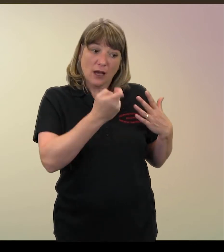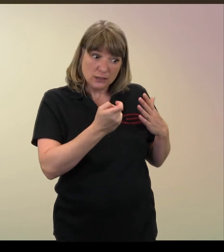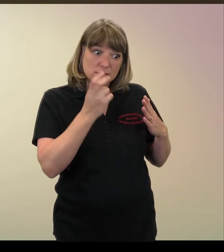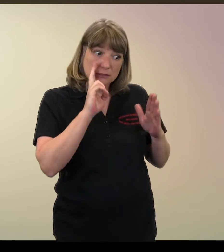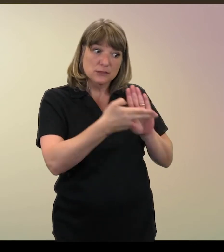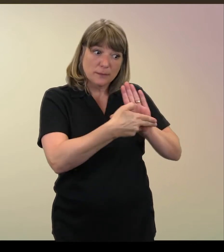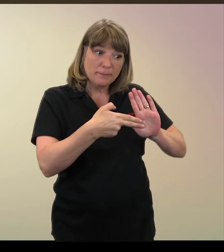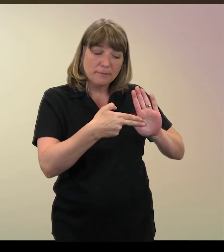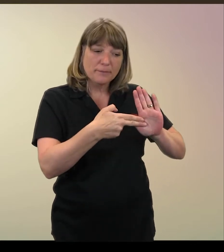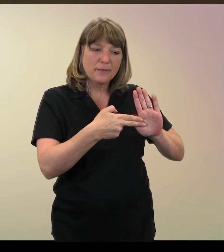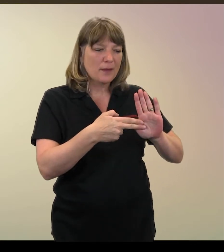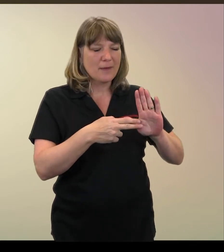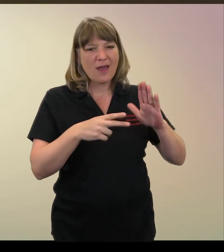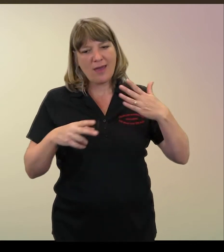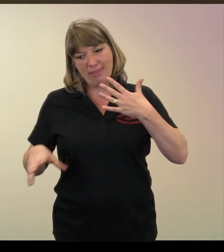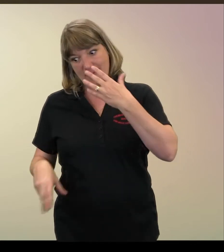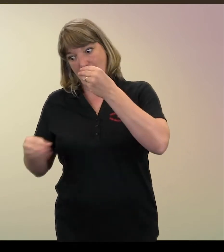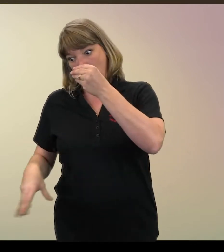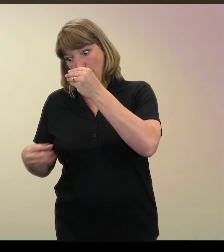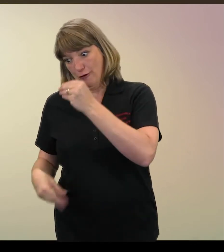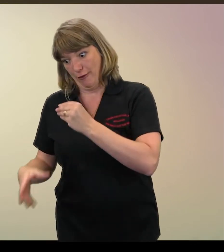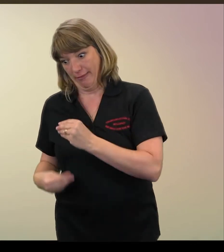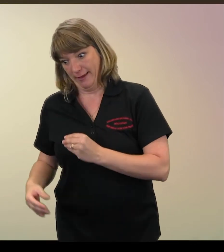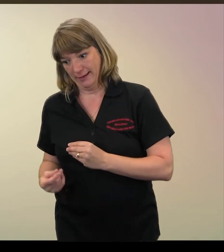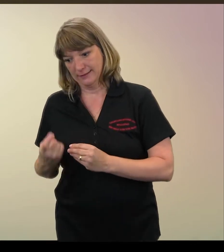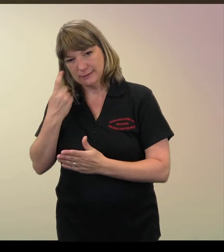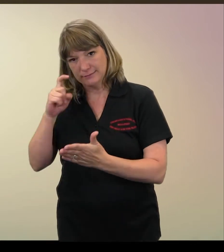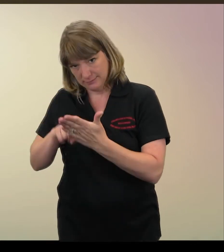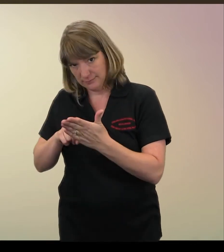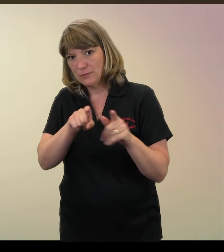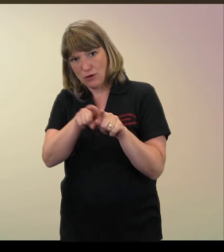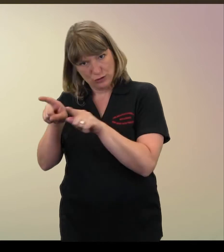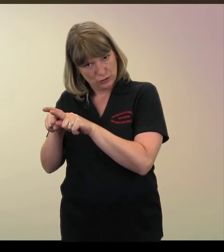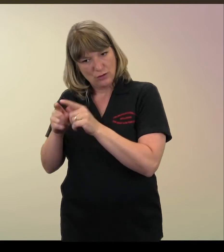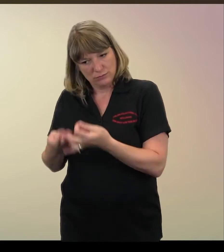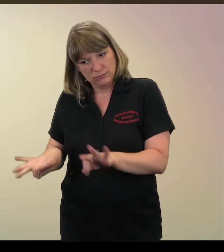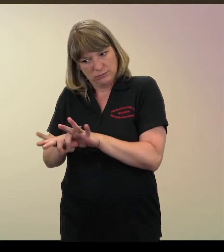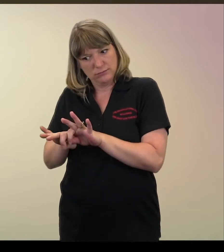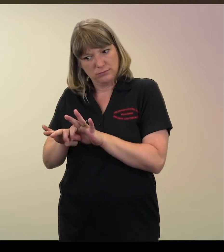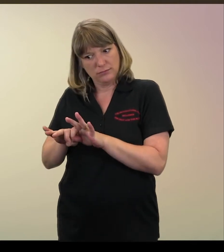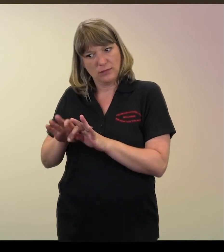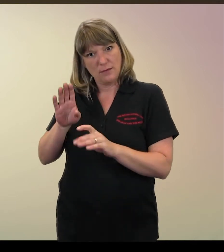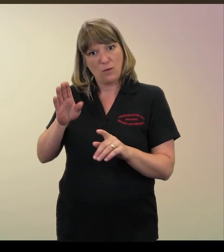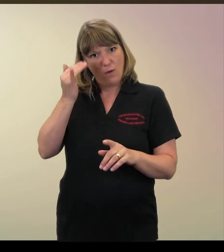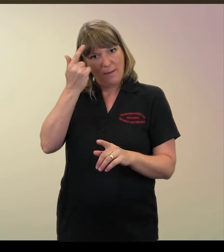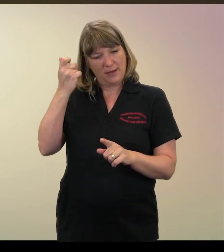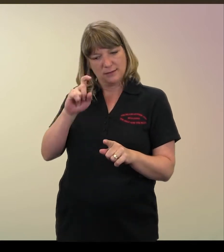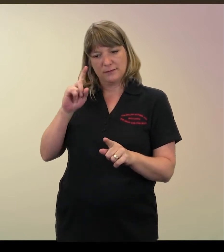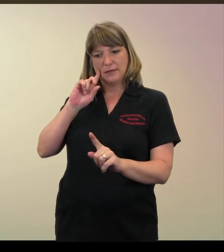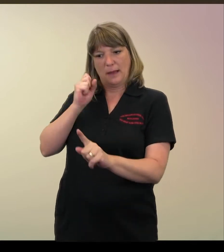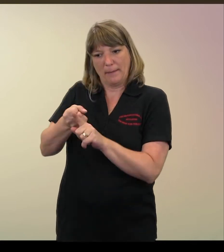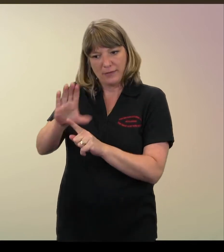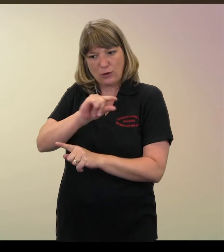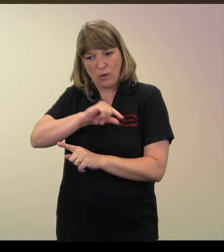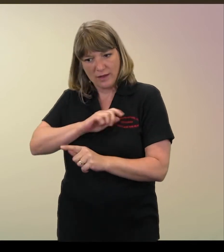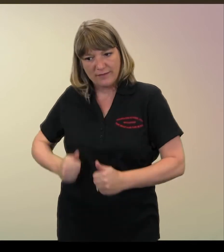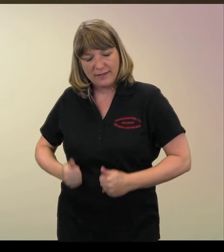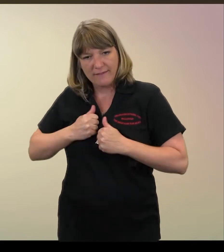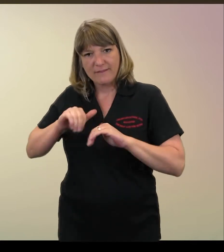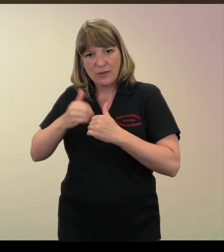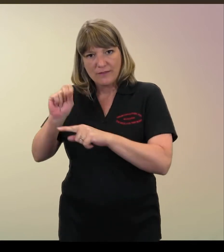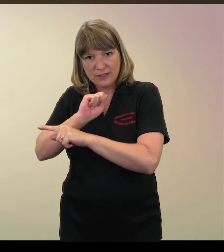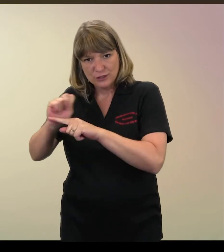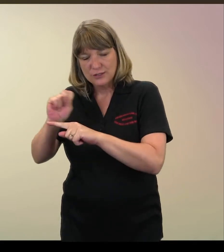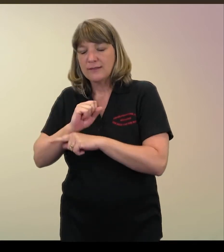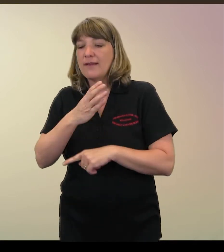for in diagnosing autism, all of these other things are really important to look at too, because they have an impact on the child's quality of life and